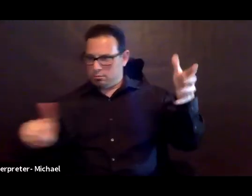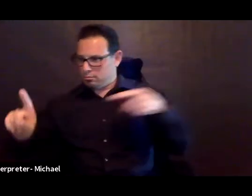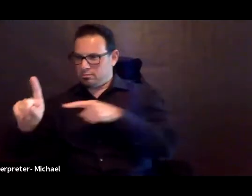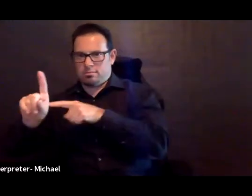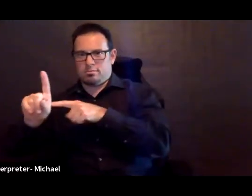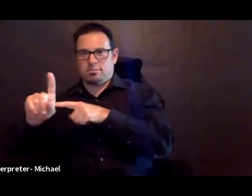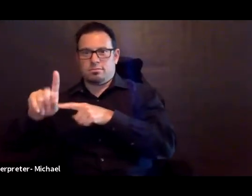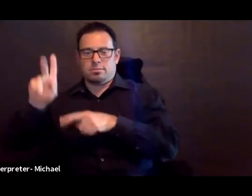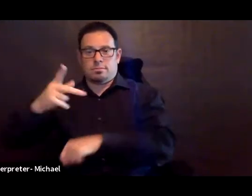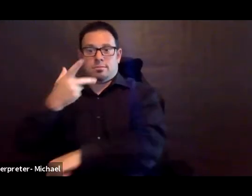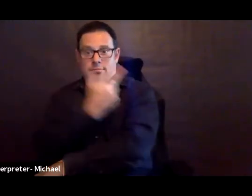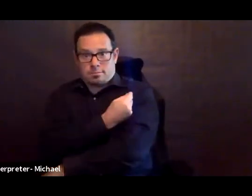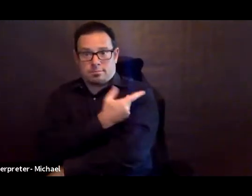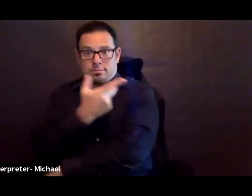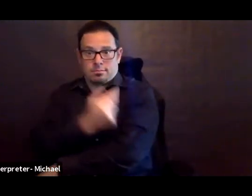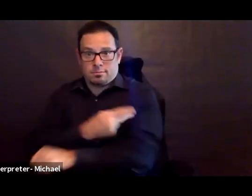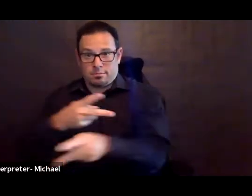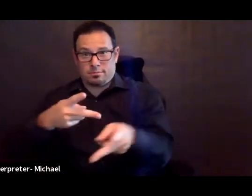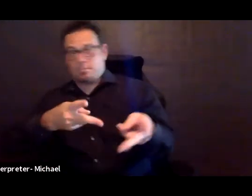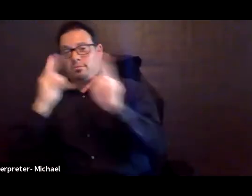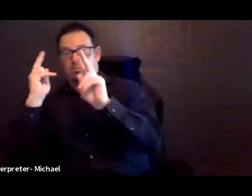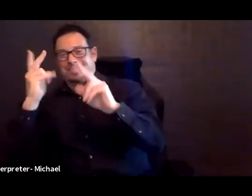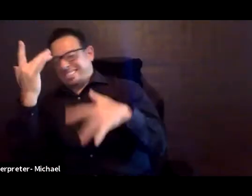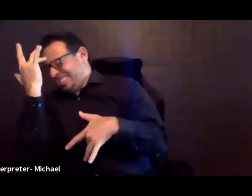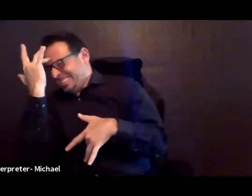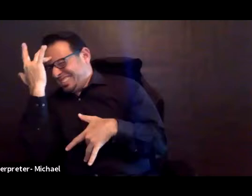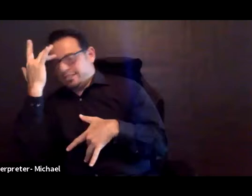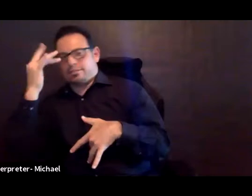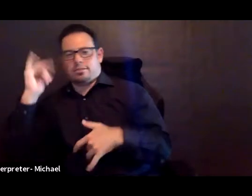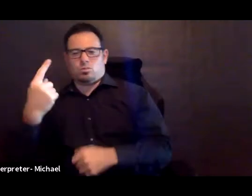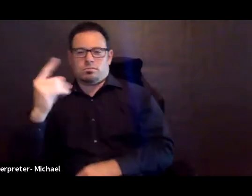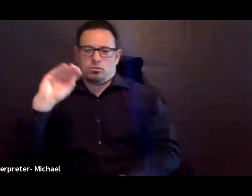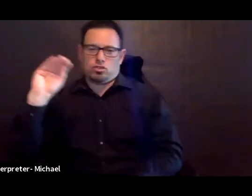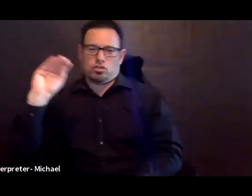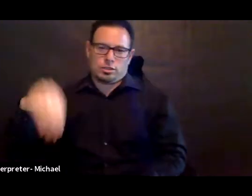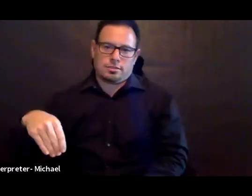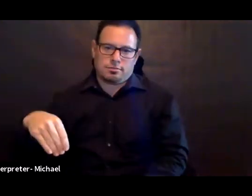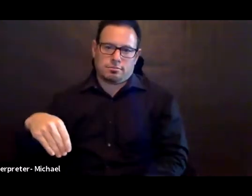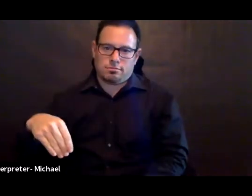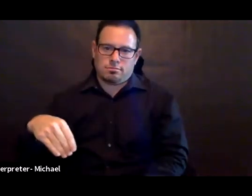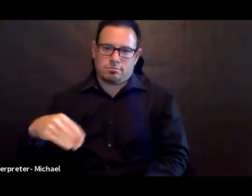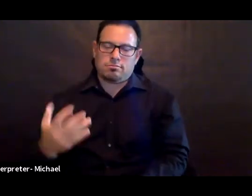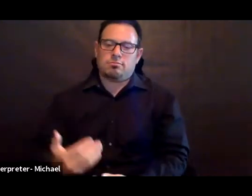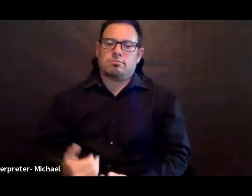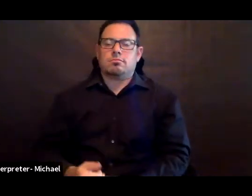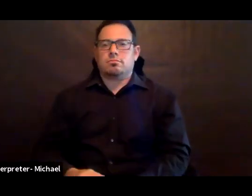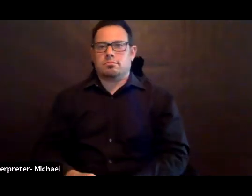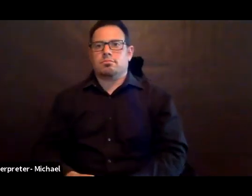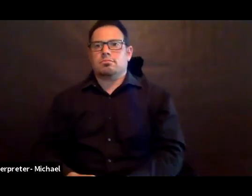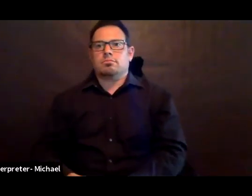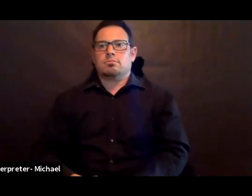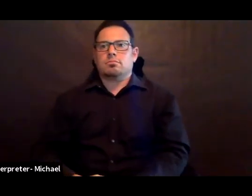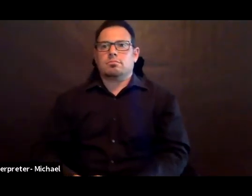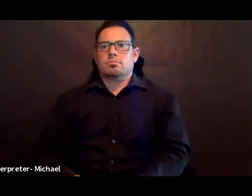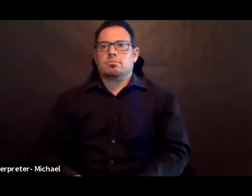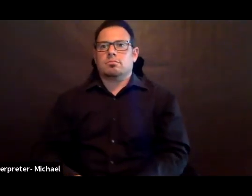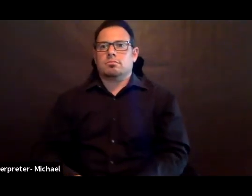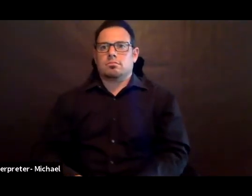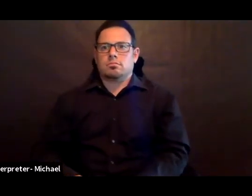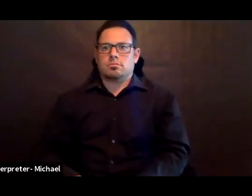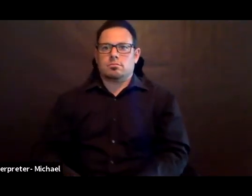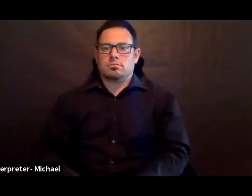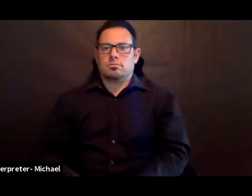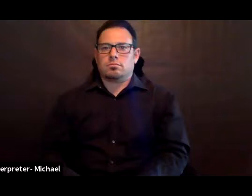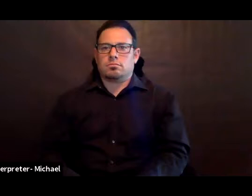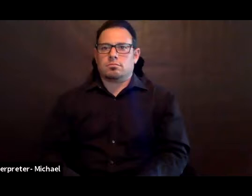being able to control the virus and getting more people vaccinated, part of that is because, the more transmission